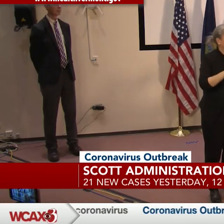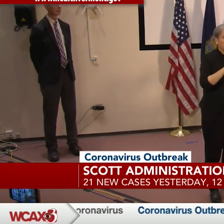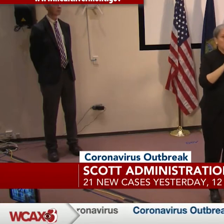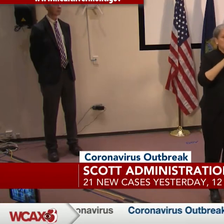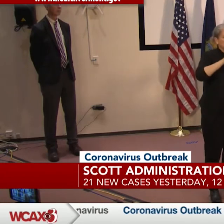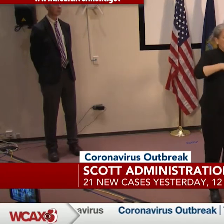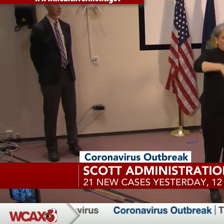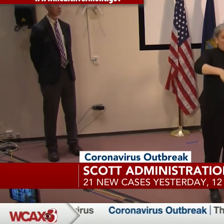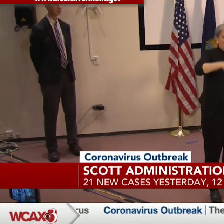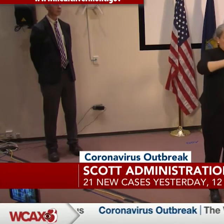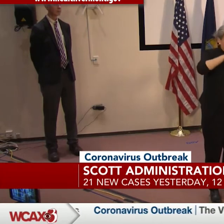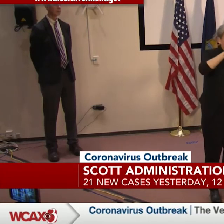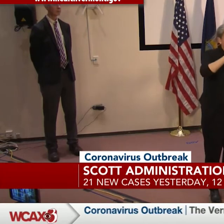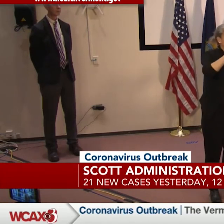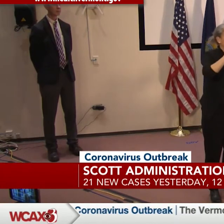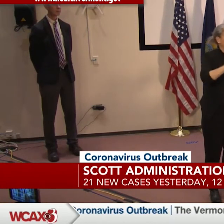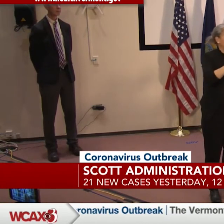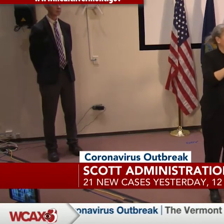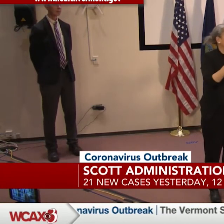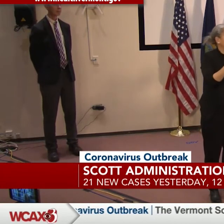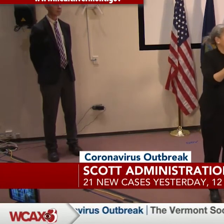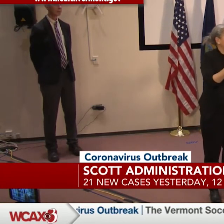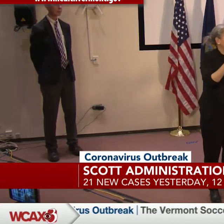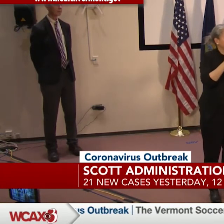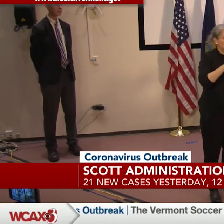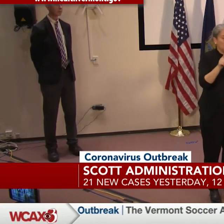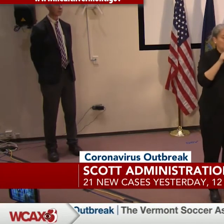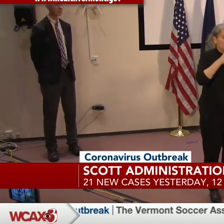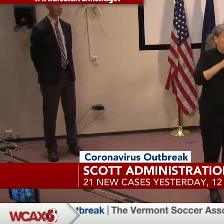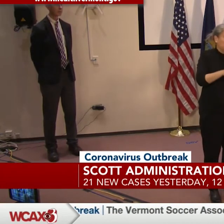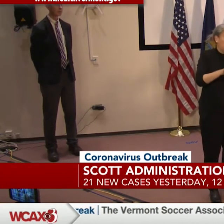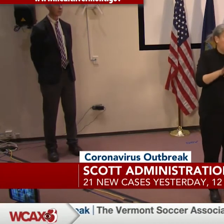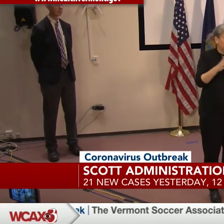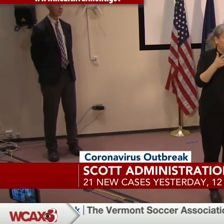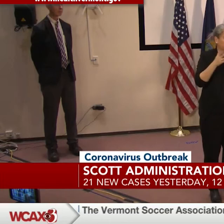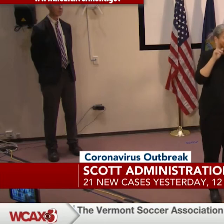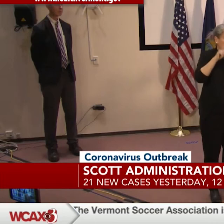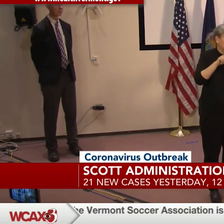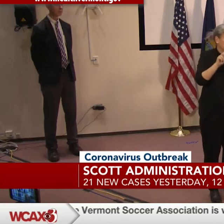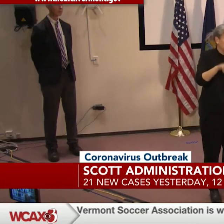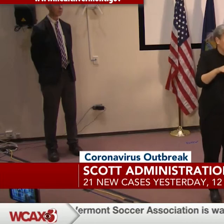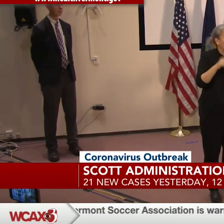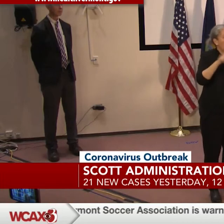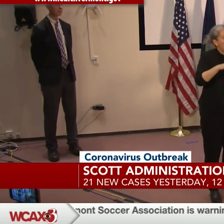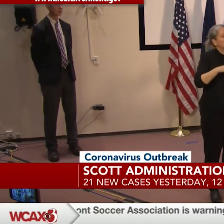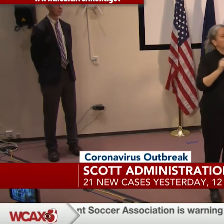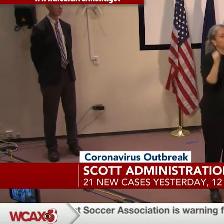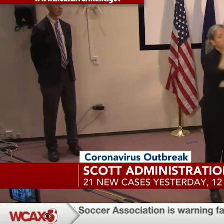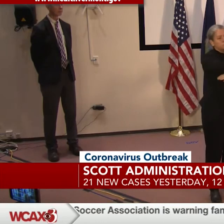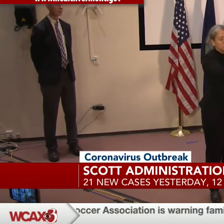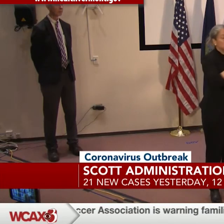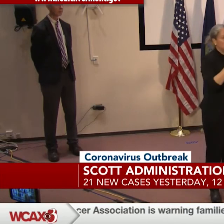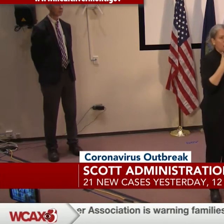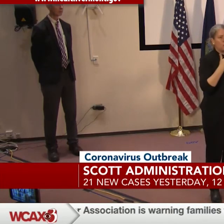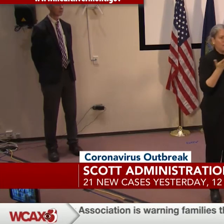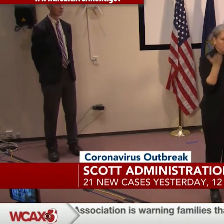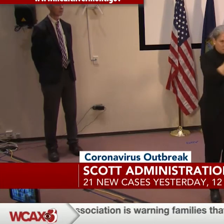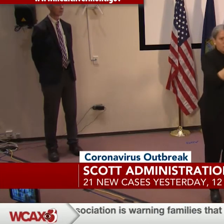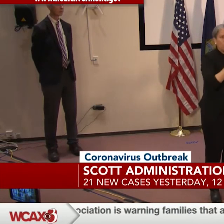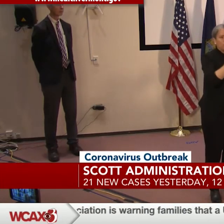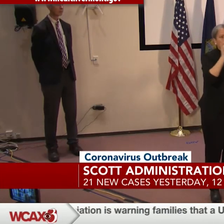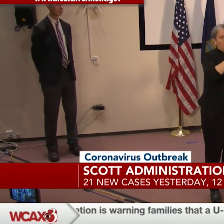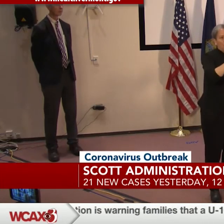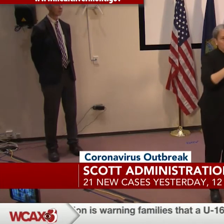results within 24 hours. But again, we're not going to see this for a day or two. But the Putney